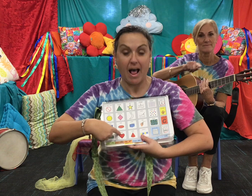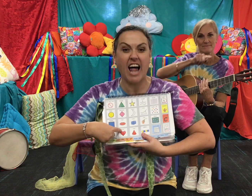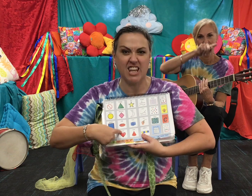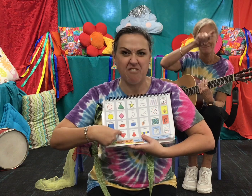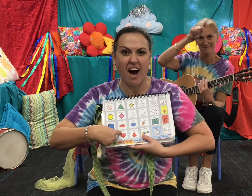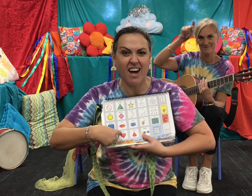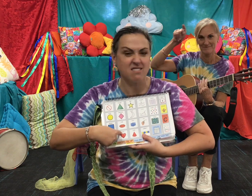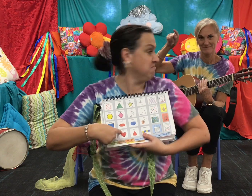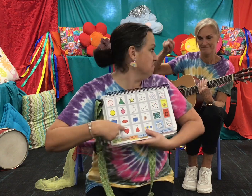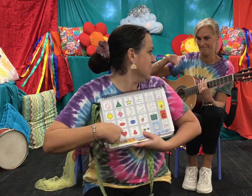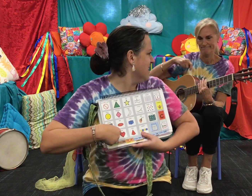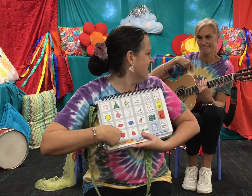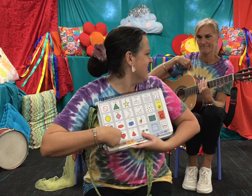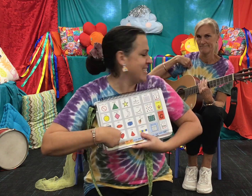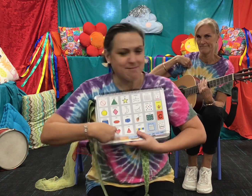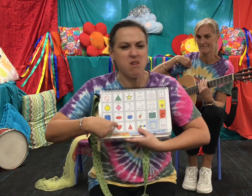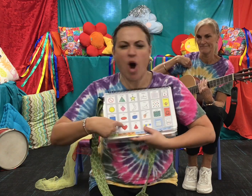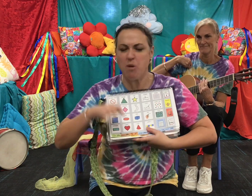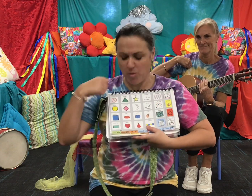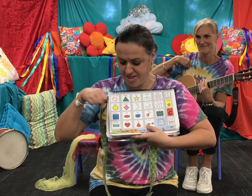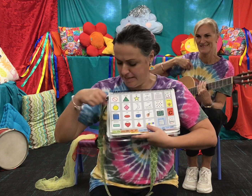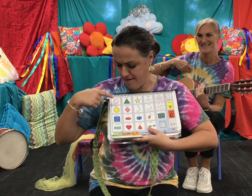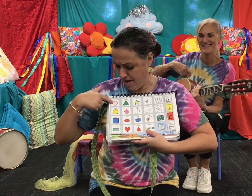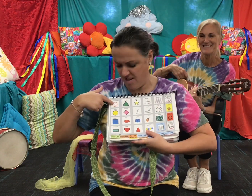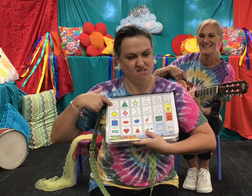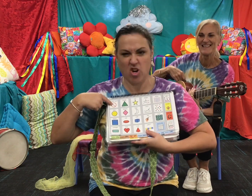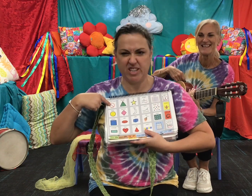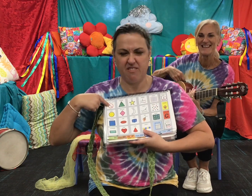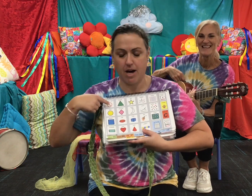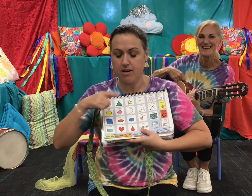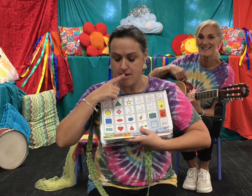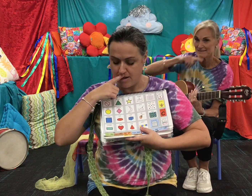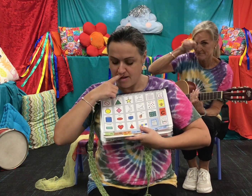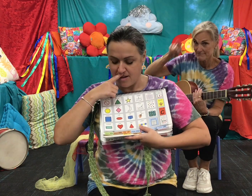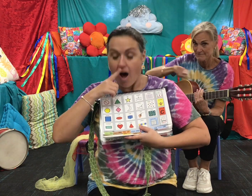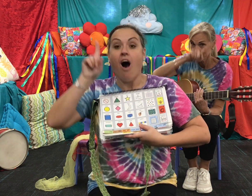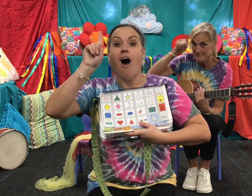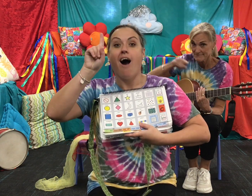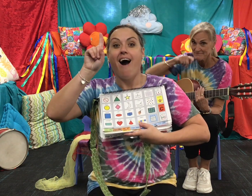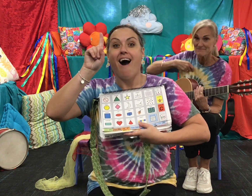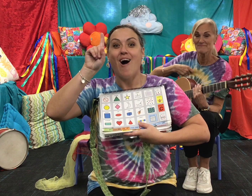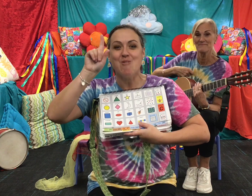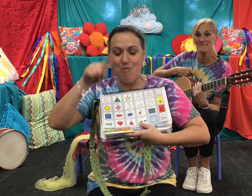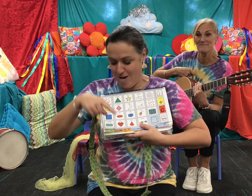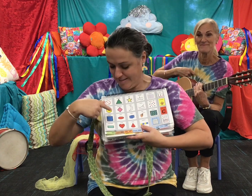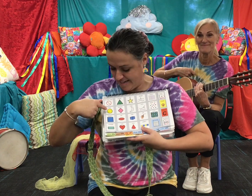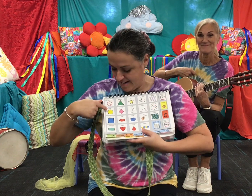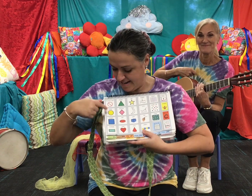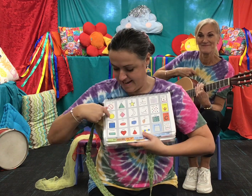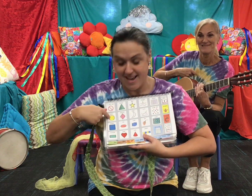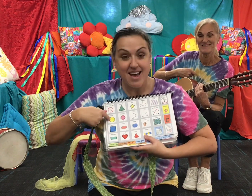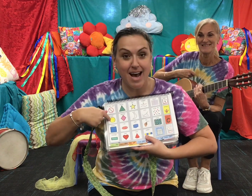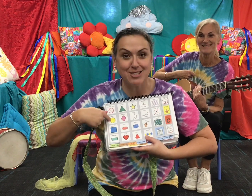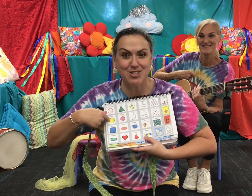a love heart? No, it wasn't a love heart. Not a love heart. Was it a